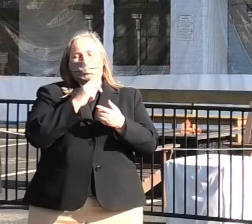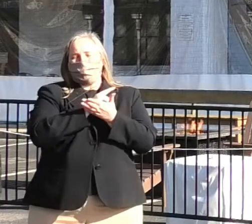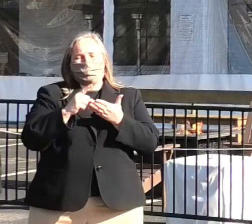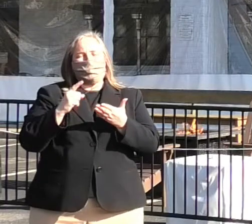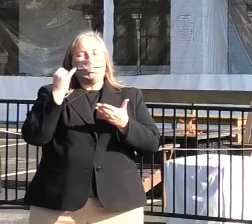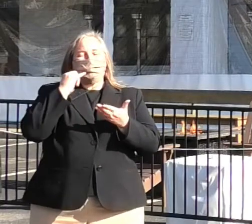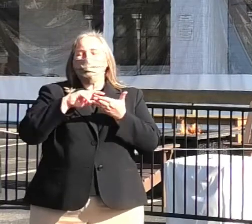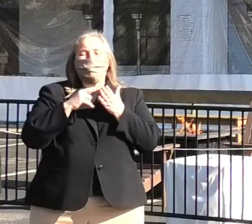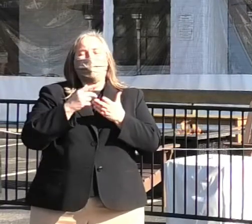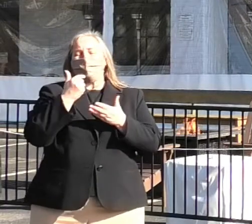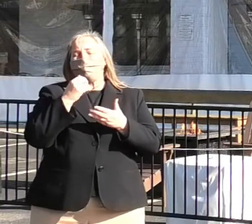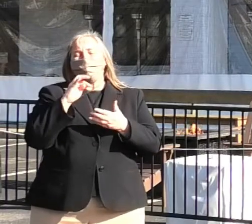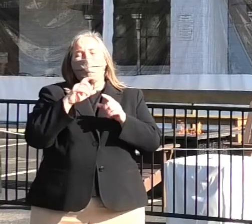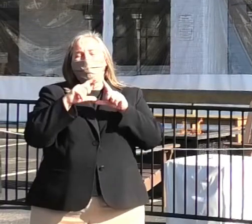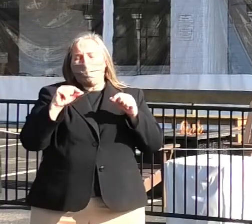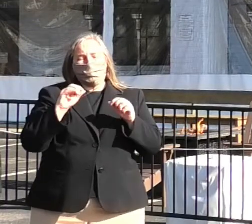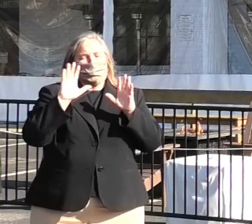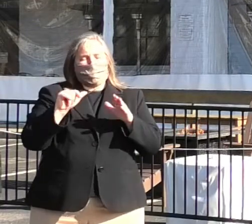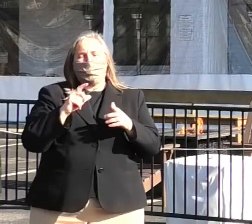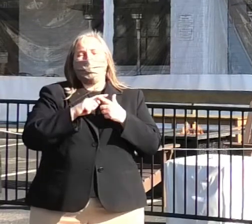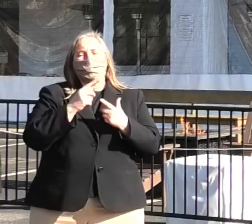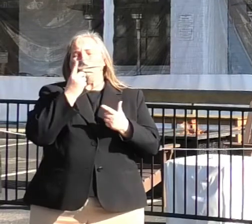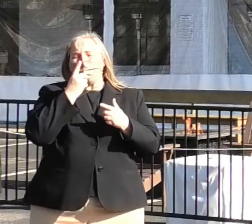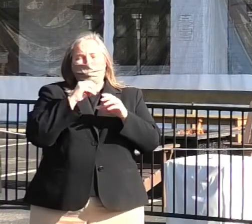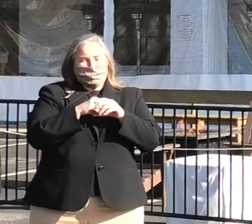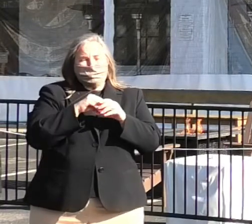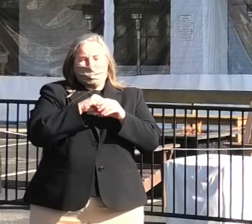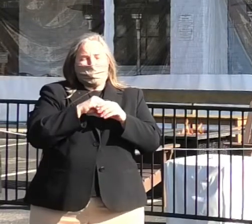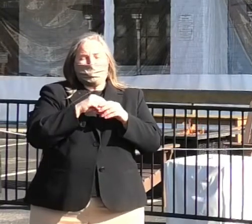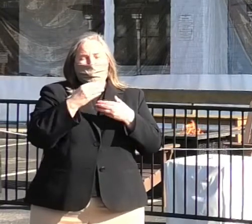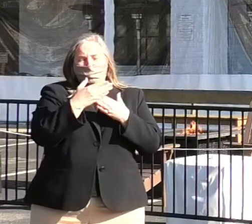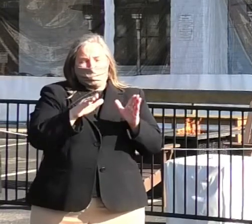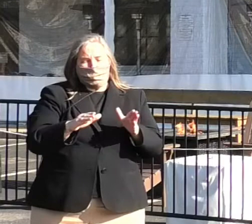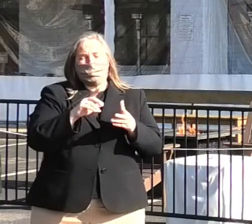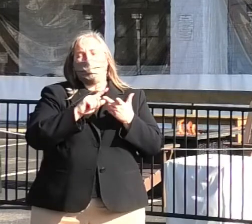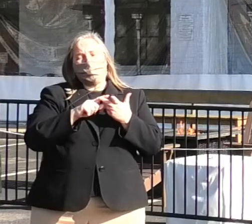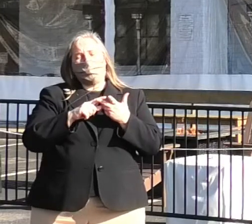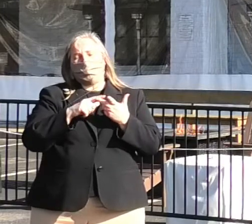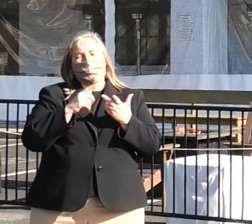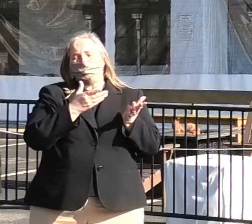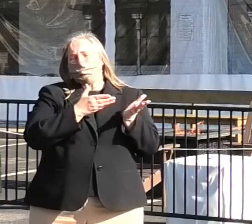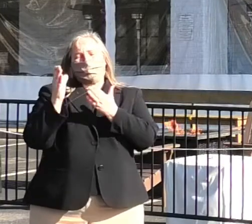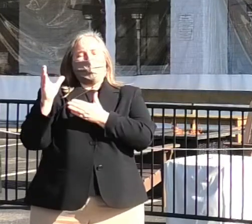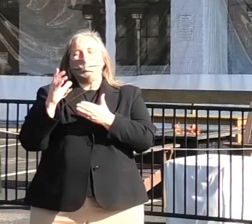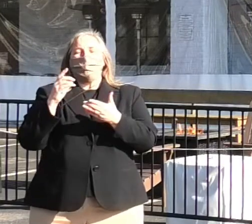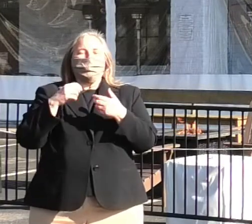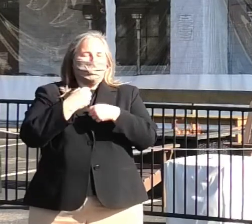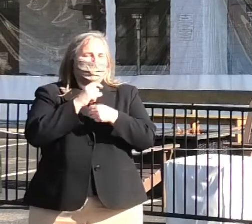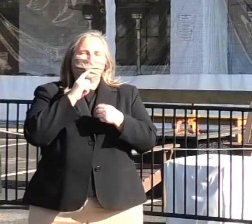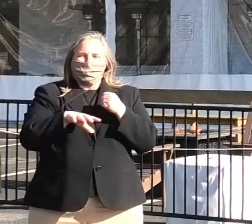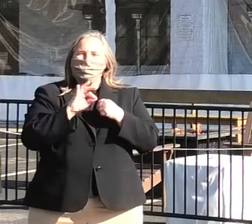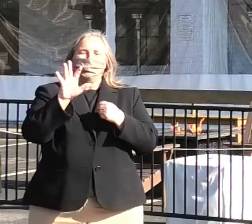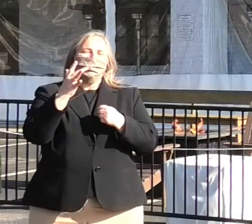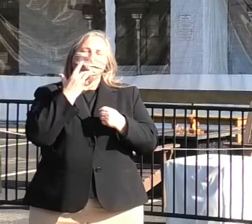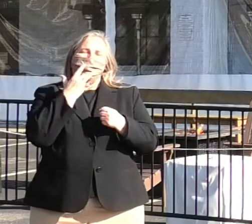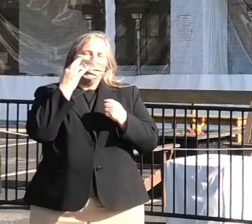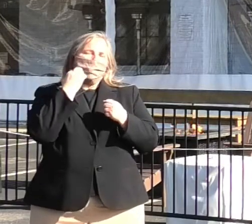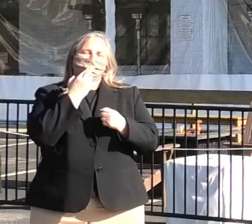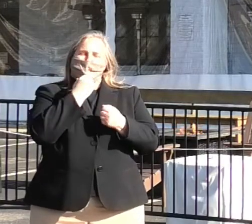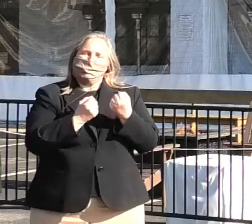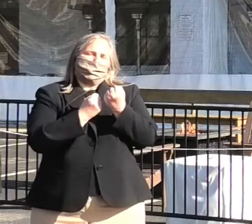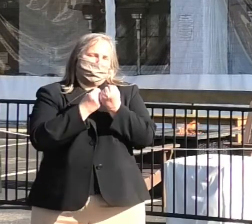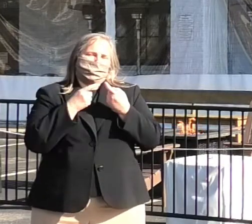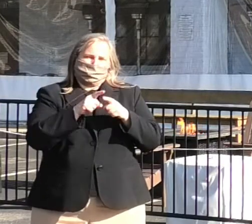person, great, or even takeout. In any way, shape, or form, make sure that you find your favorite restaurant and support them during these restaurant